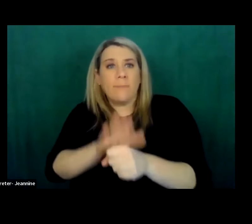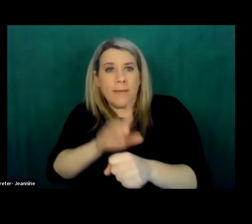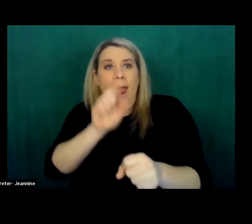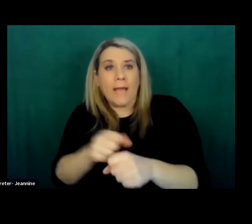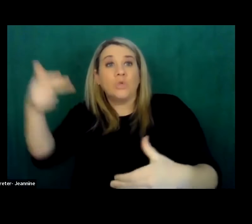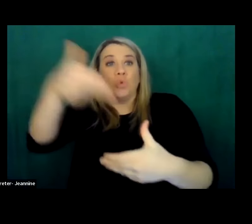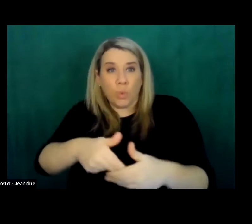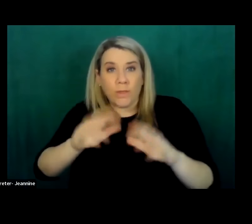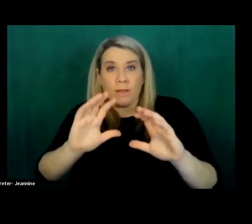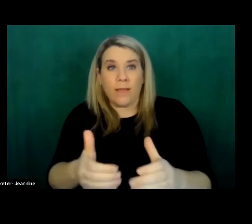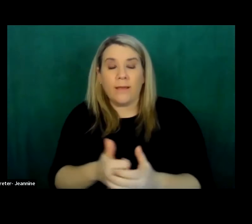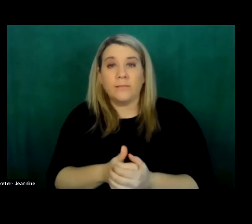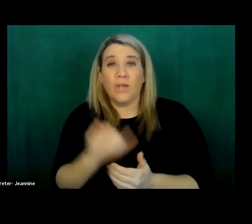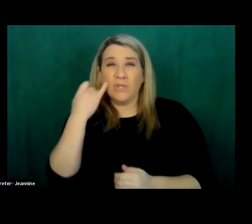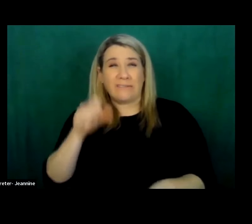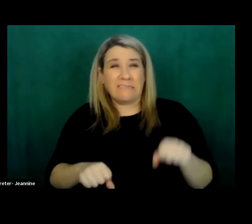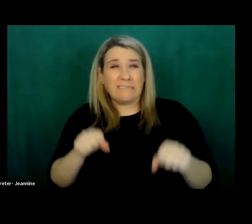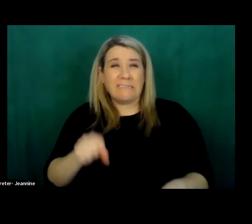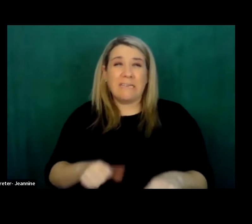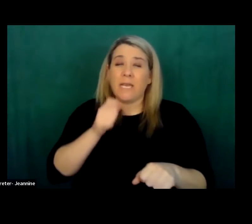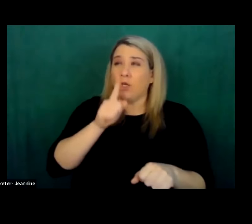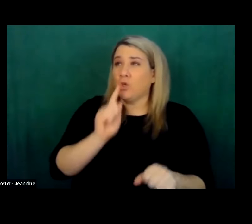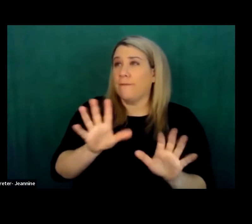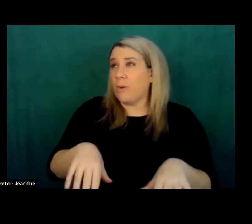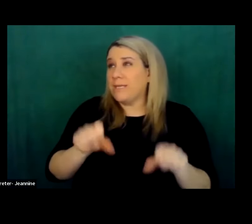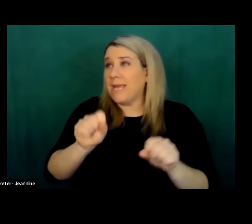class. So if they're not sure they really want to take it, and if they're not